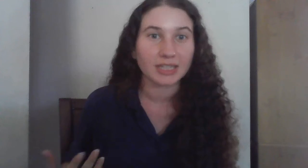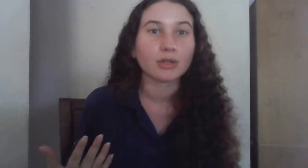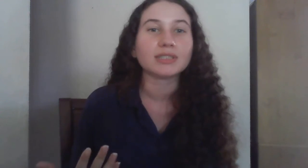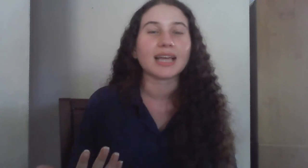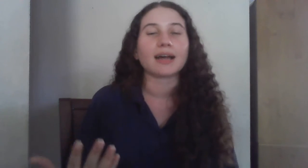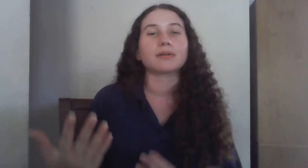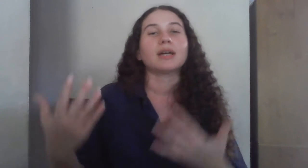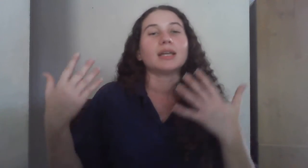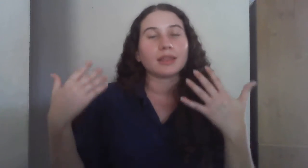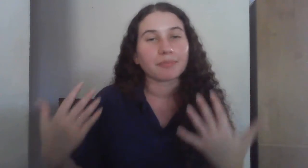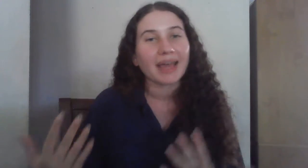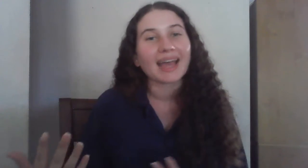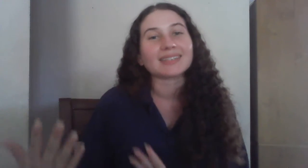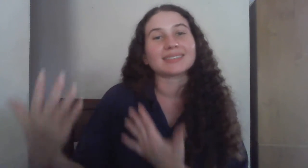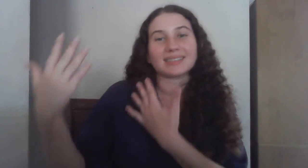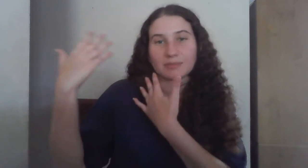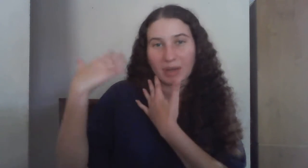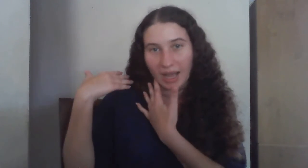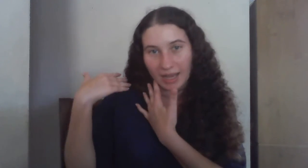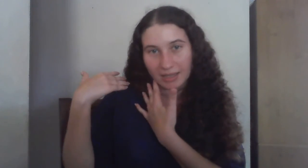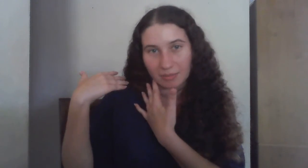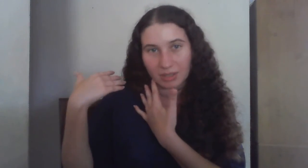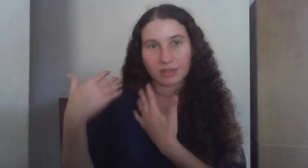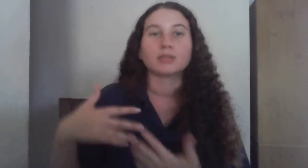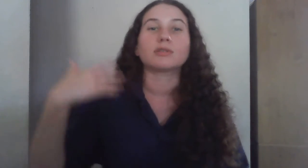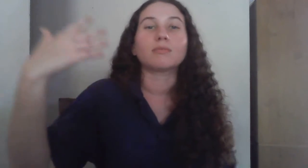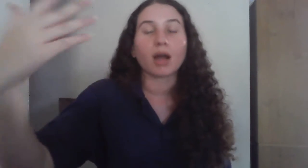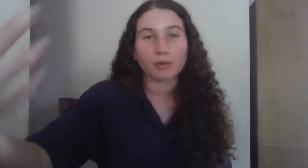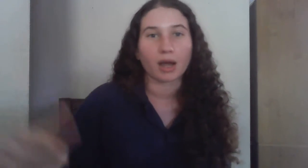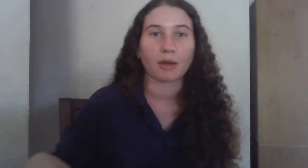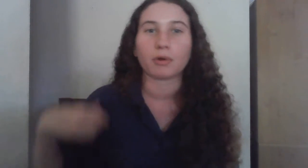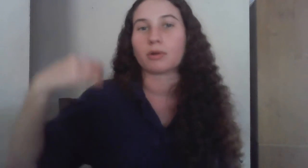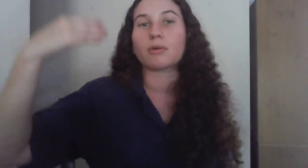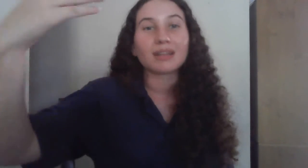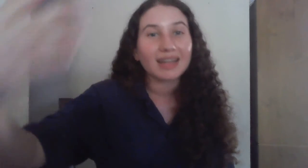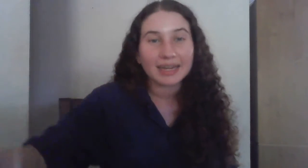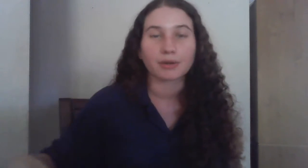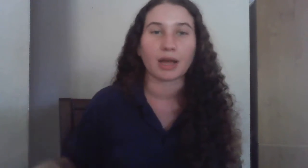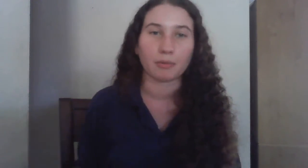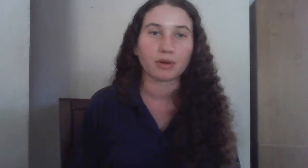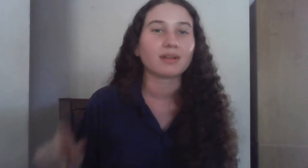Right? Notice how in the past it is behind me. Tomorrow I work, or later I work.